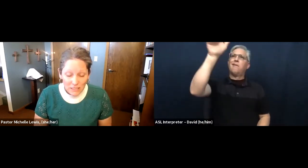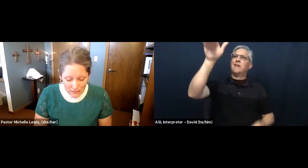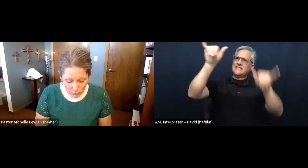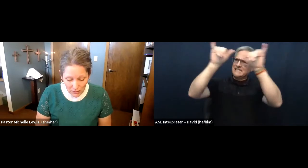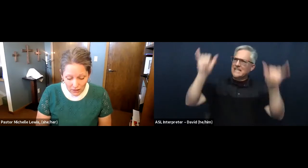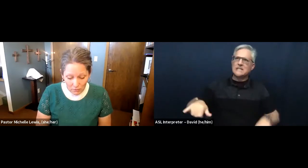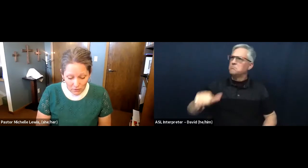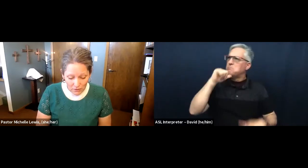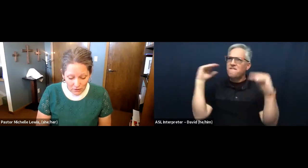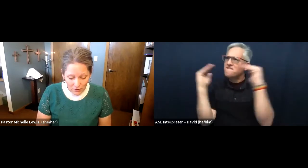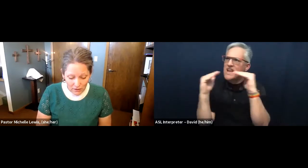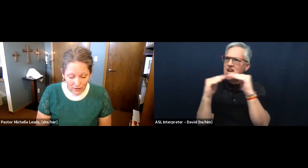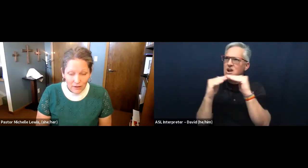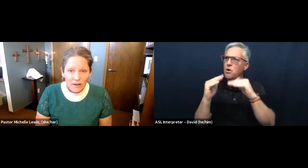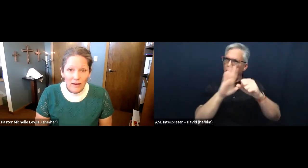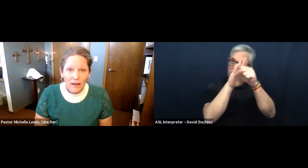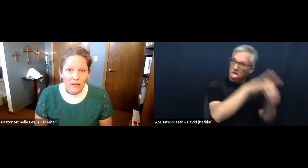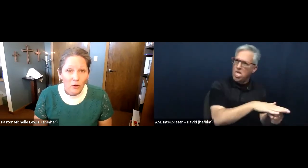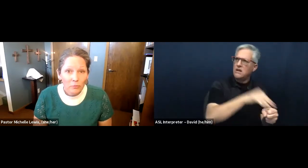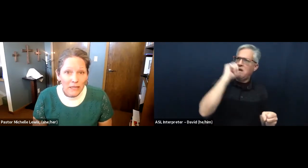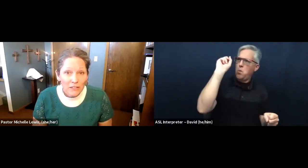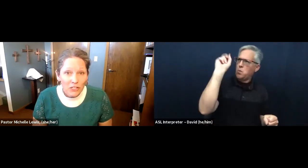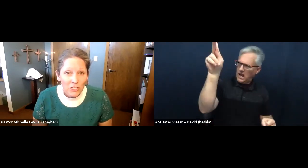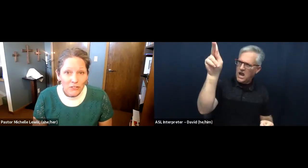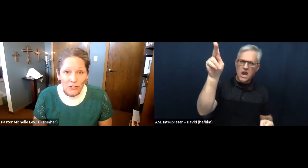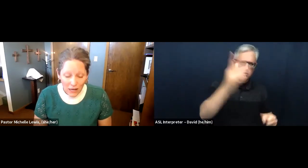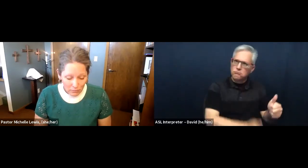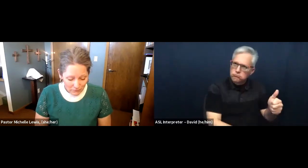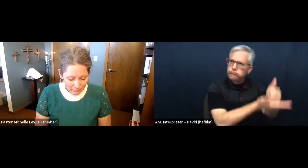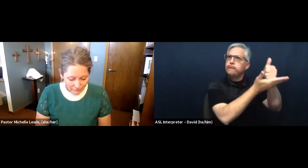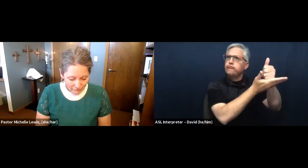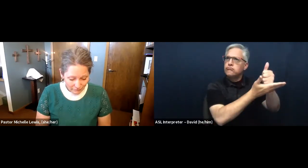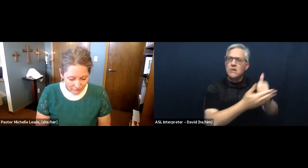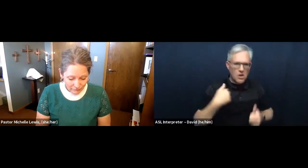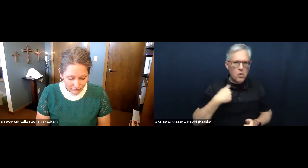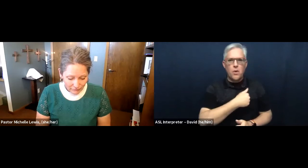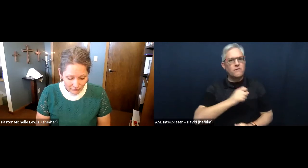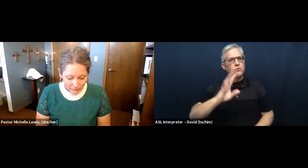We need to speak up and help make change happen.